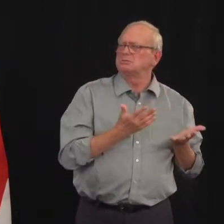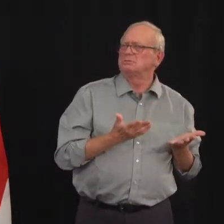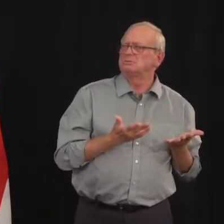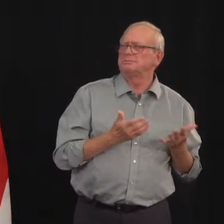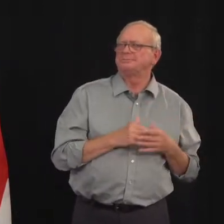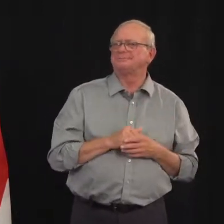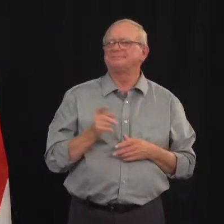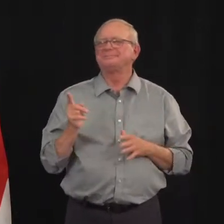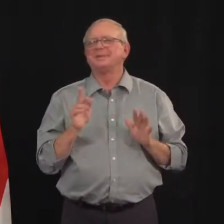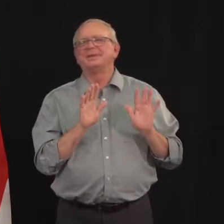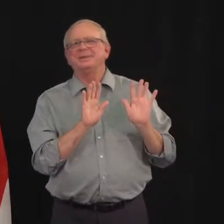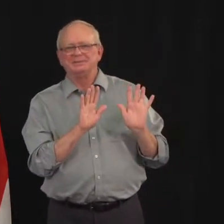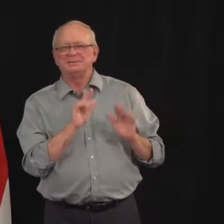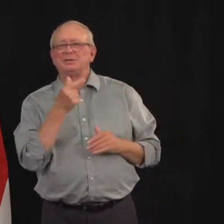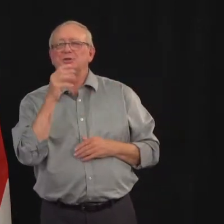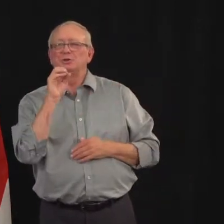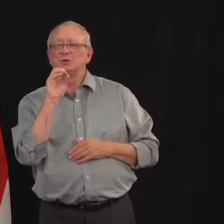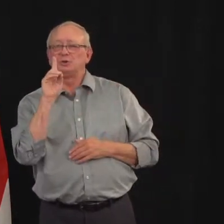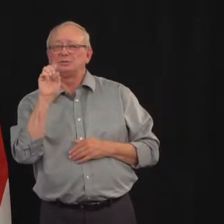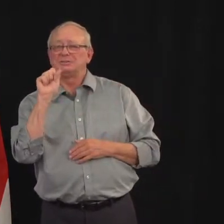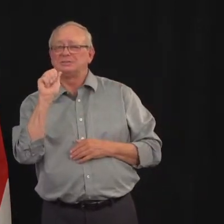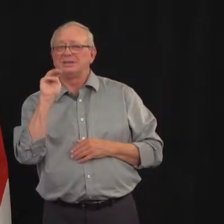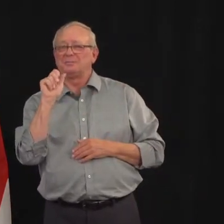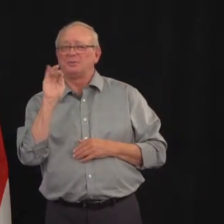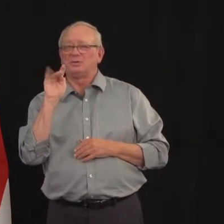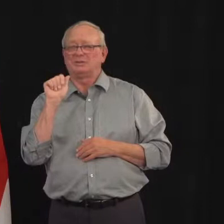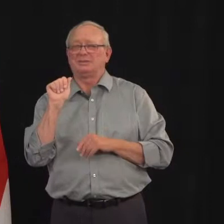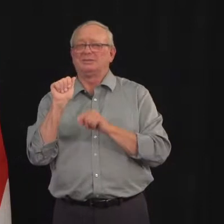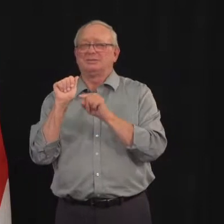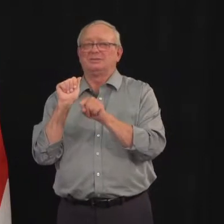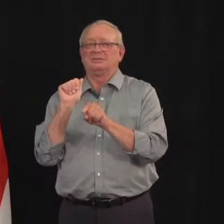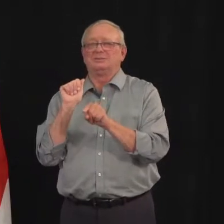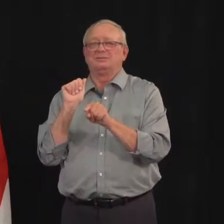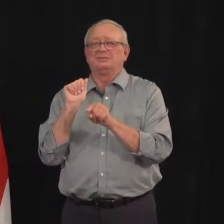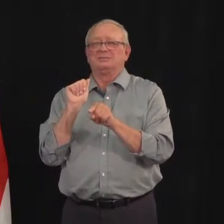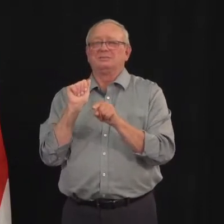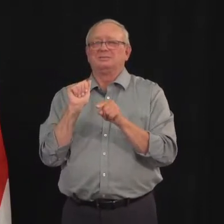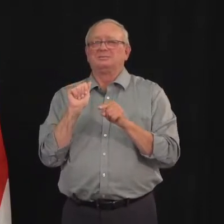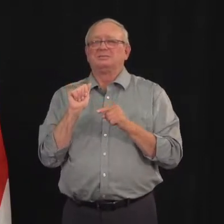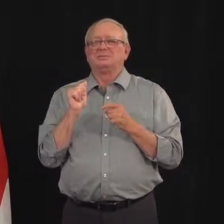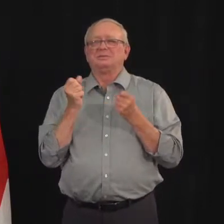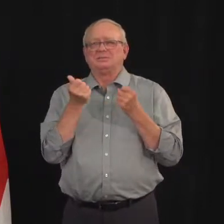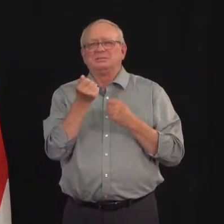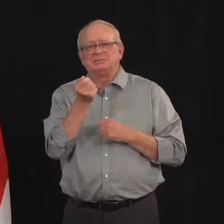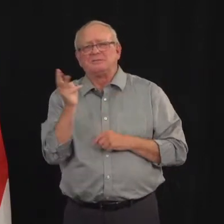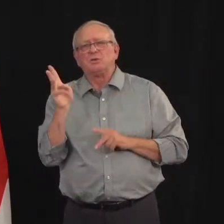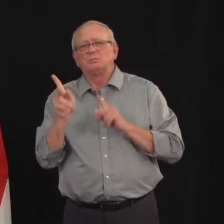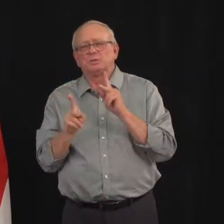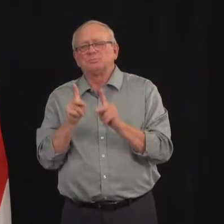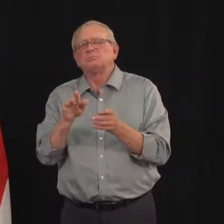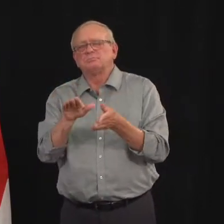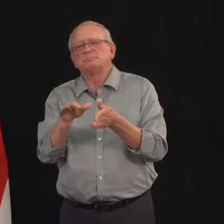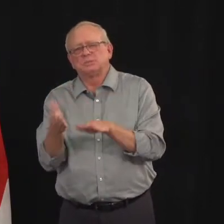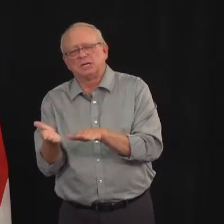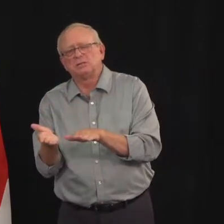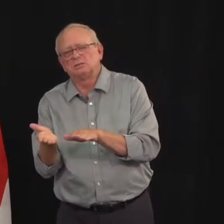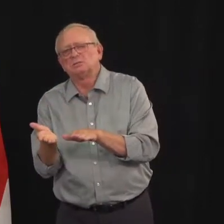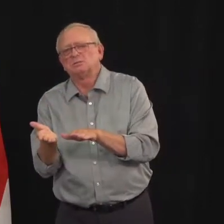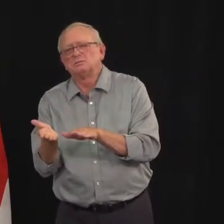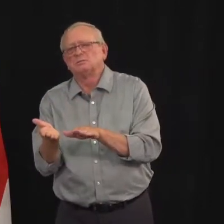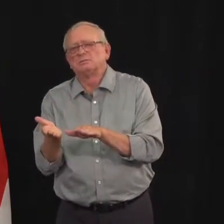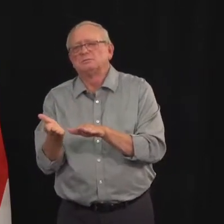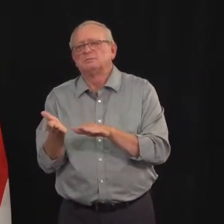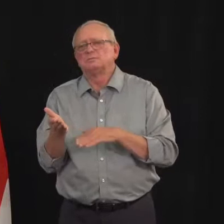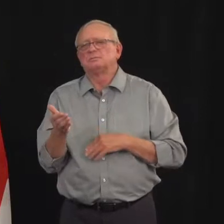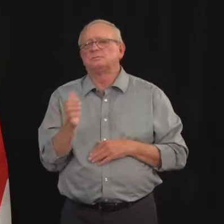been reported. And as is a part of our team's practice with respect to